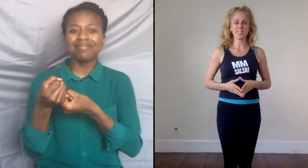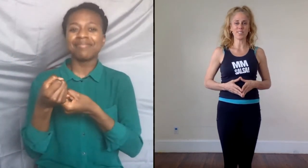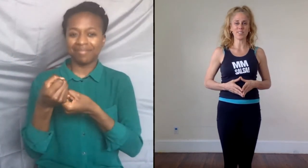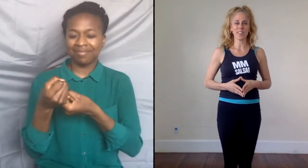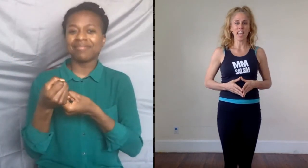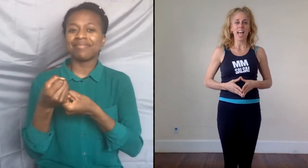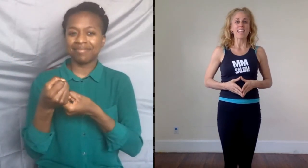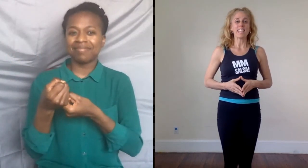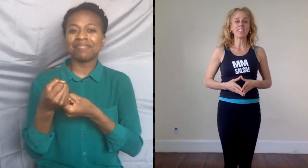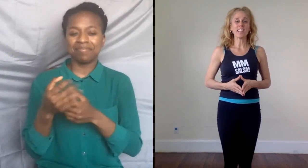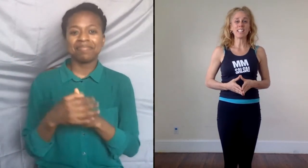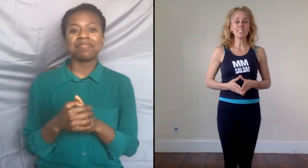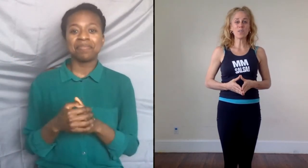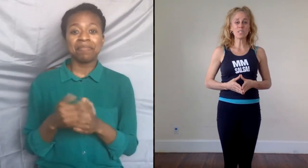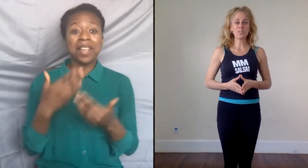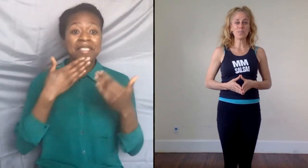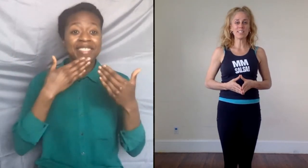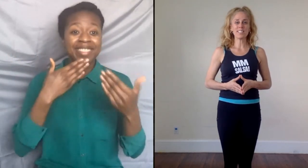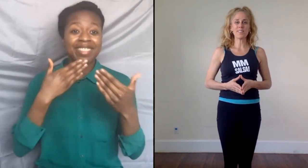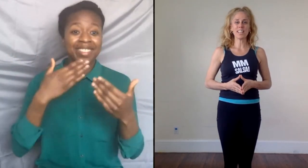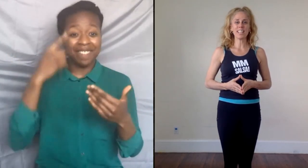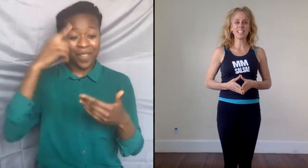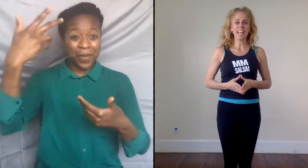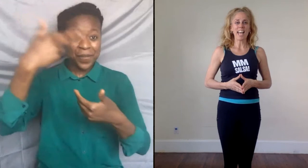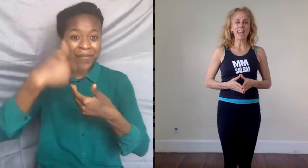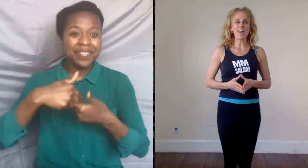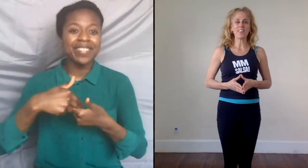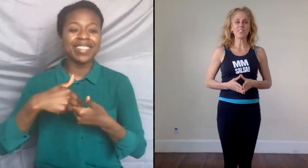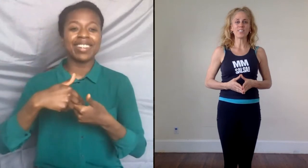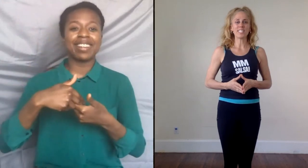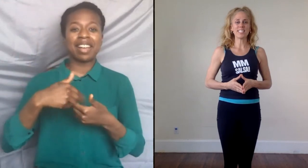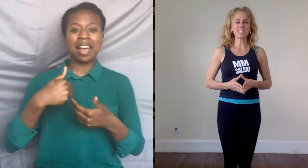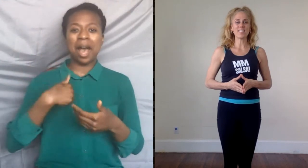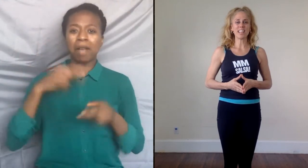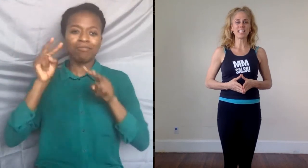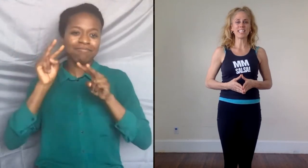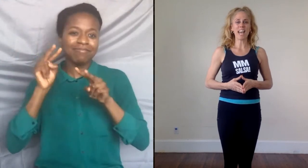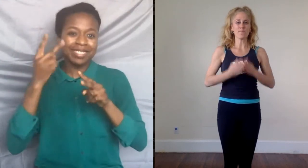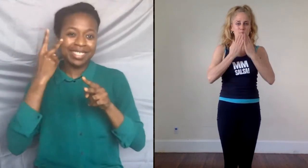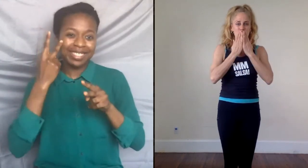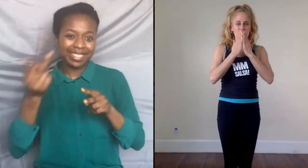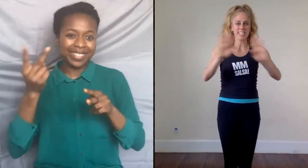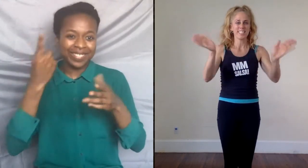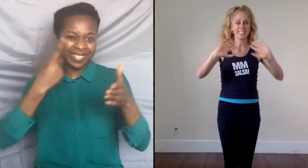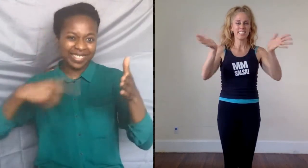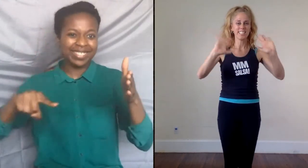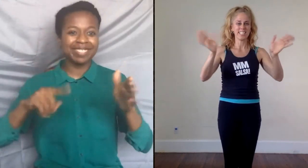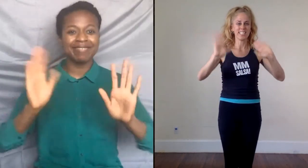sometime soon. Thank you guys so much for participating, and I'll look forward to seeing you next time.